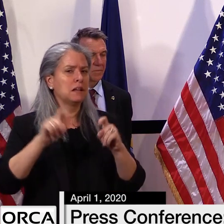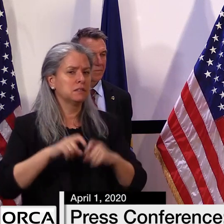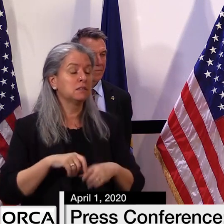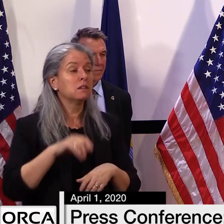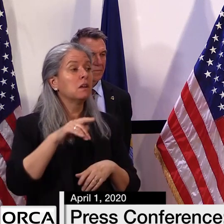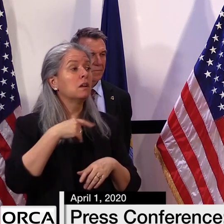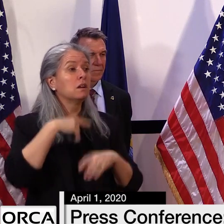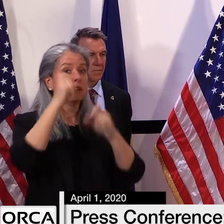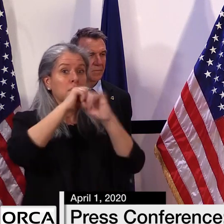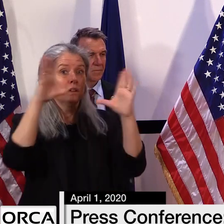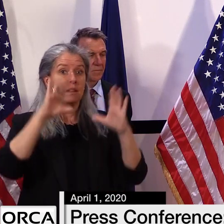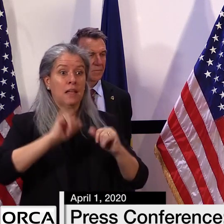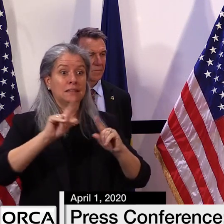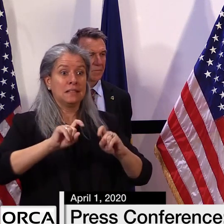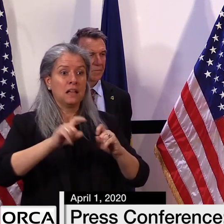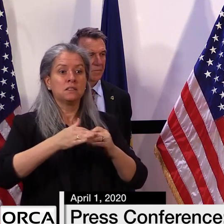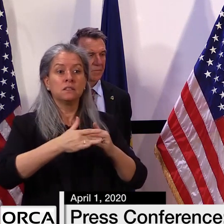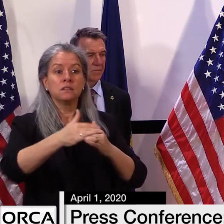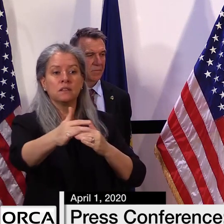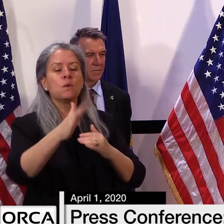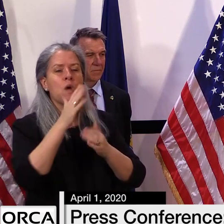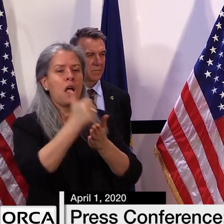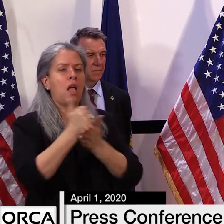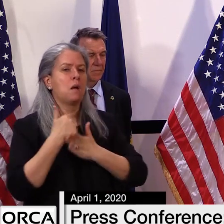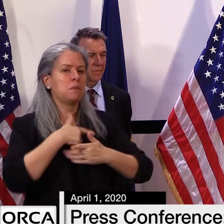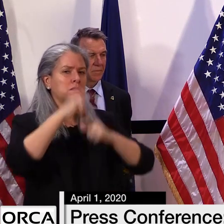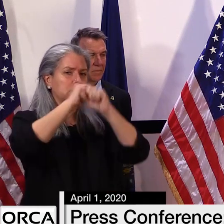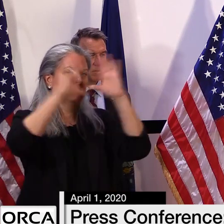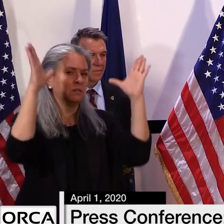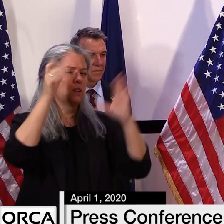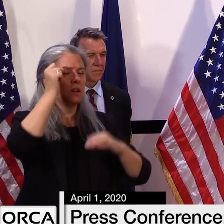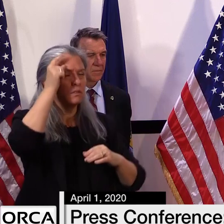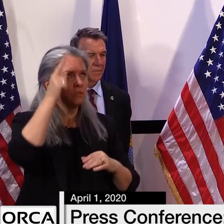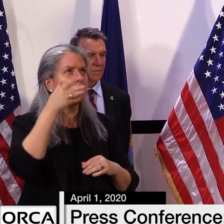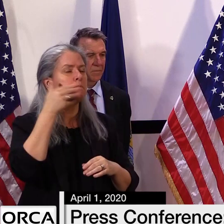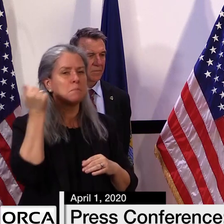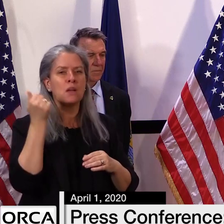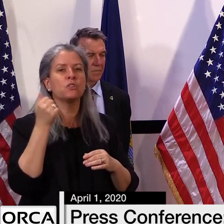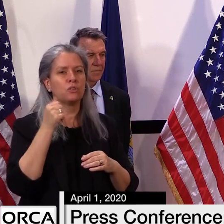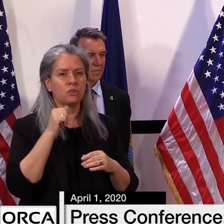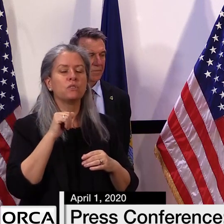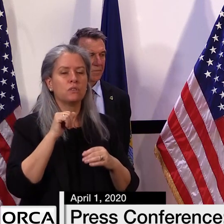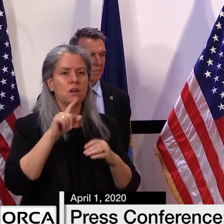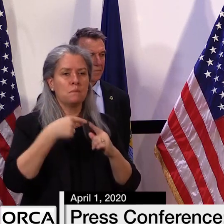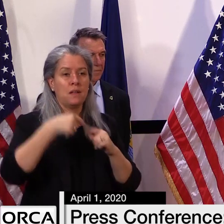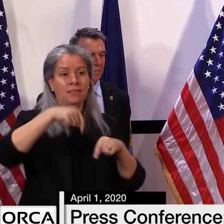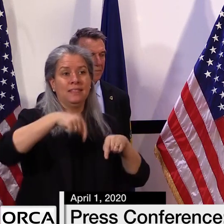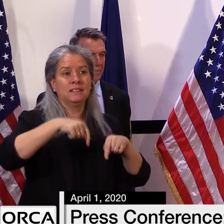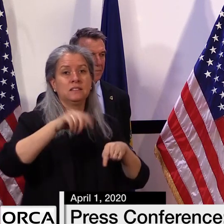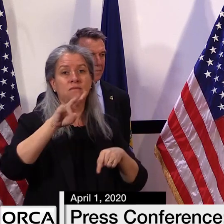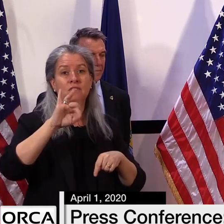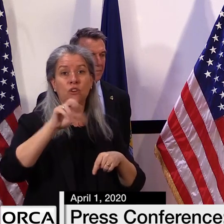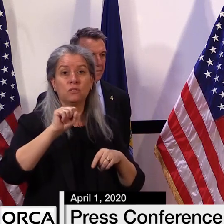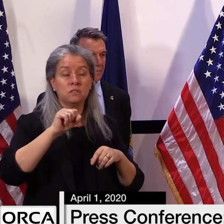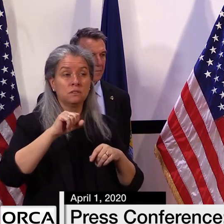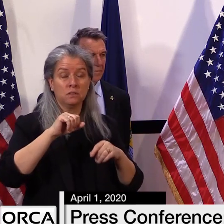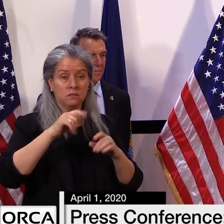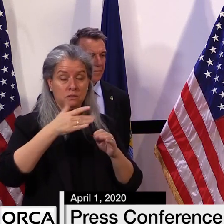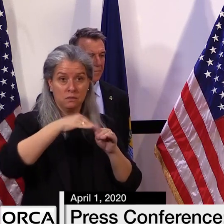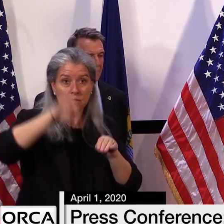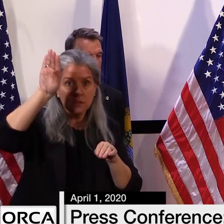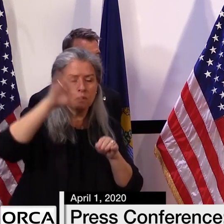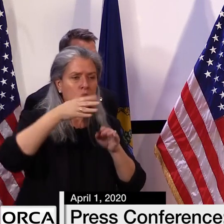really help us as we begin to understand where we are in the trajectory of this virus in Vermont.